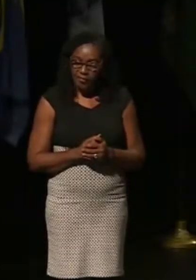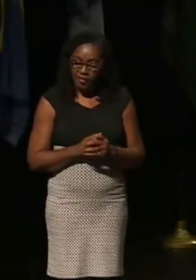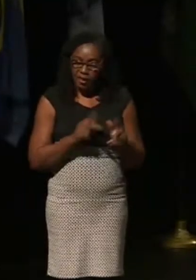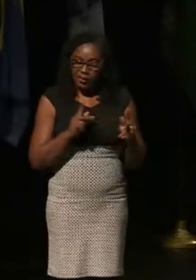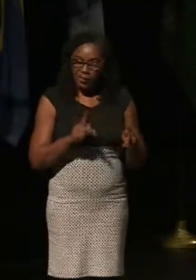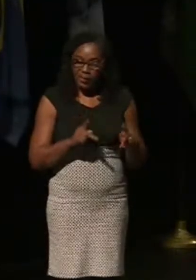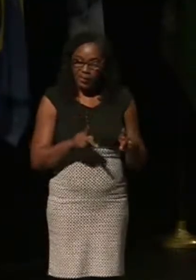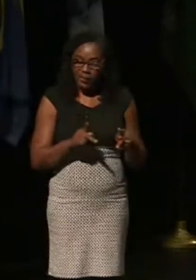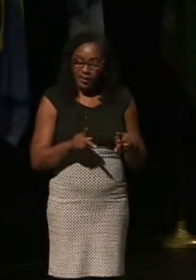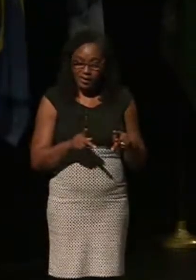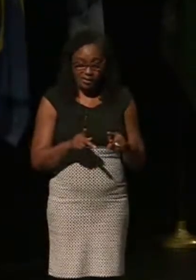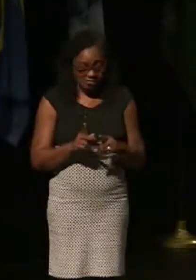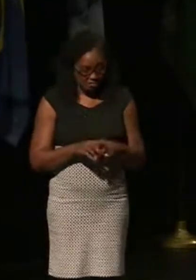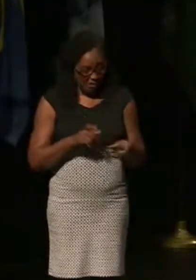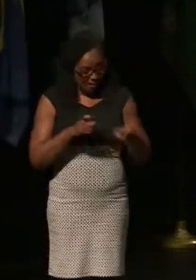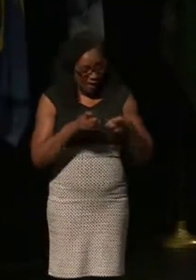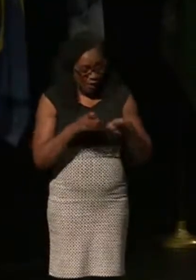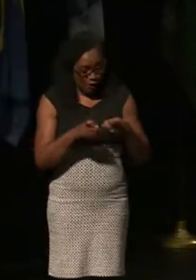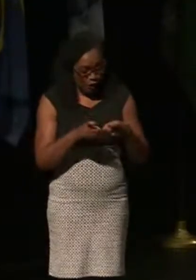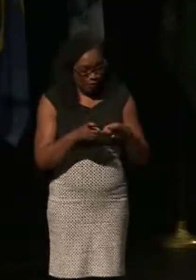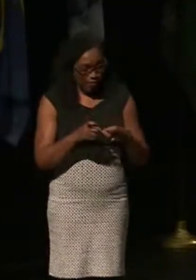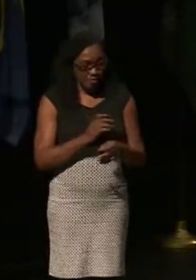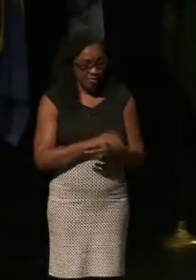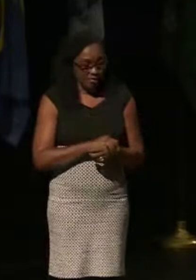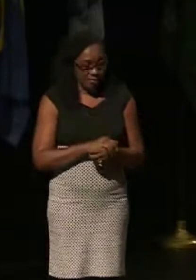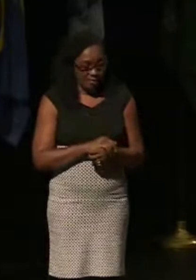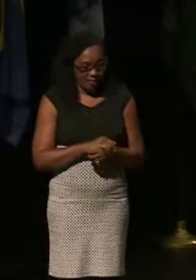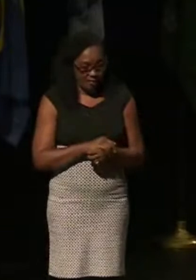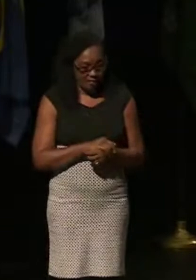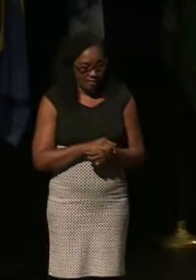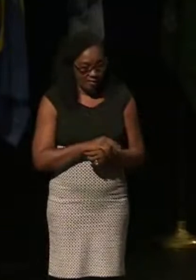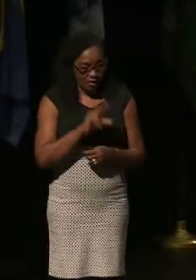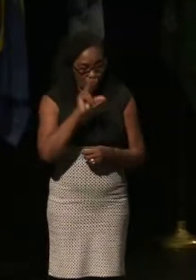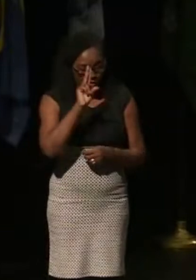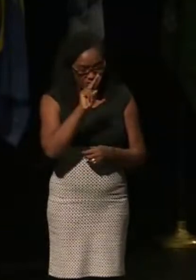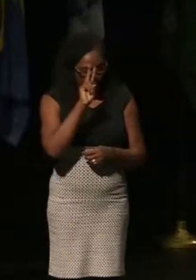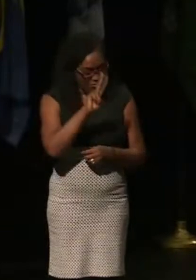as regional director in